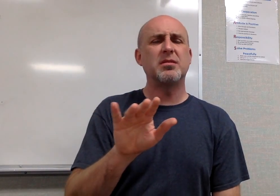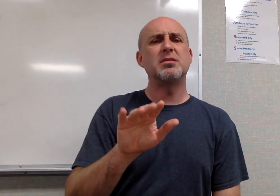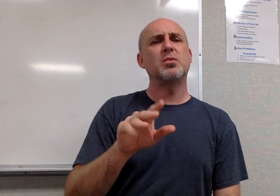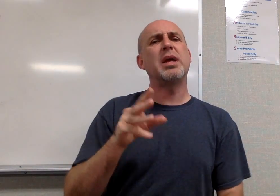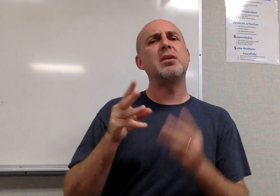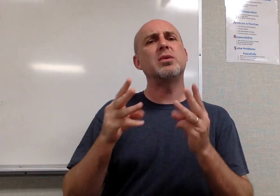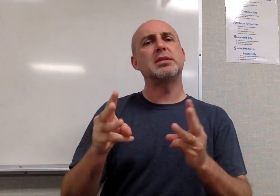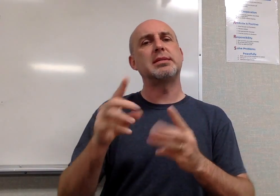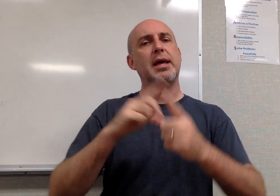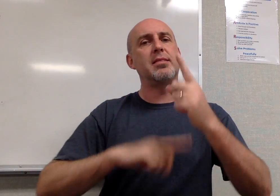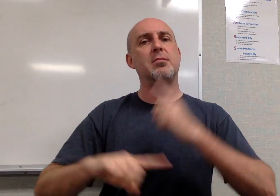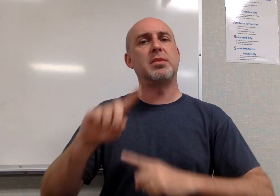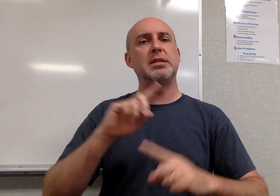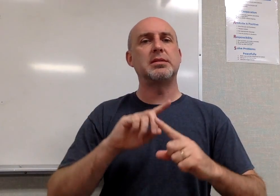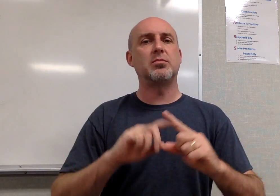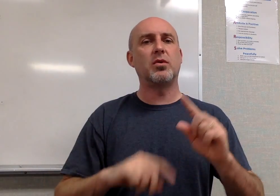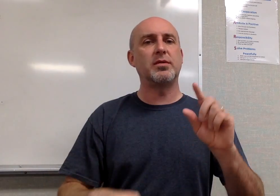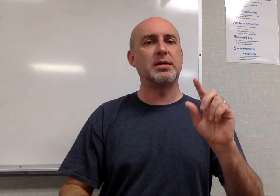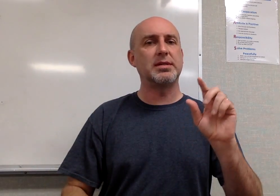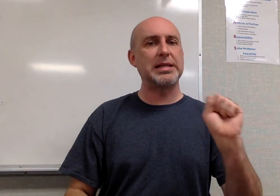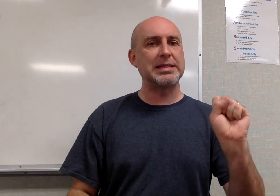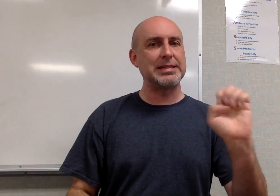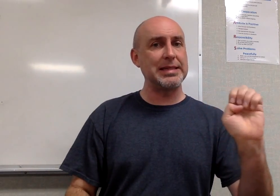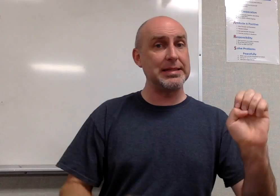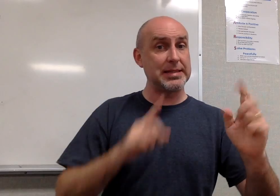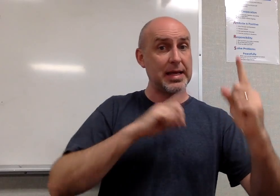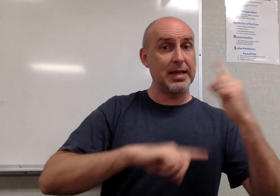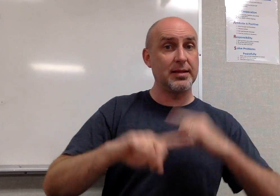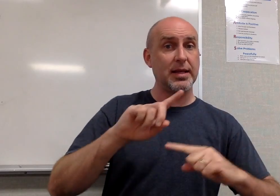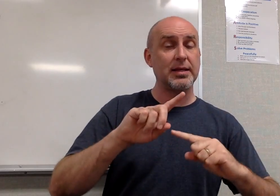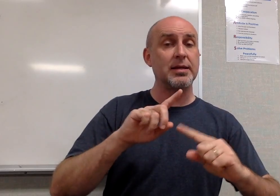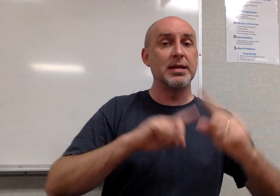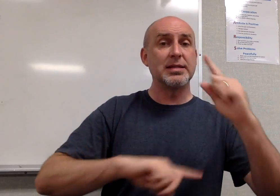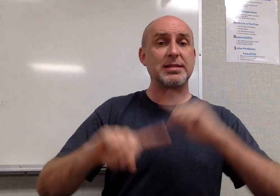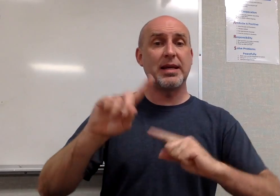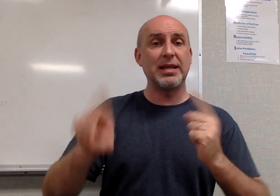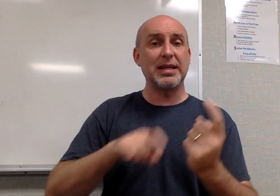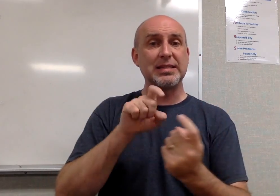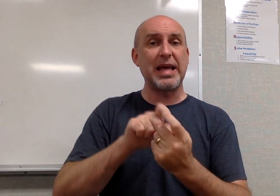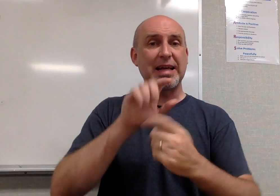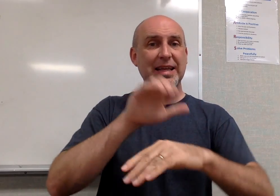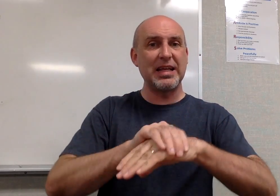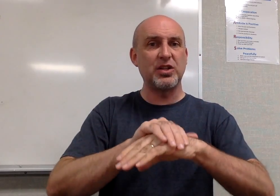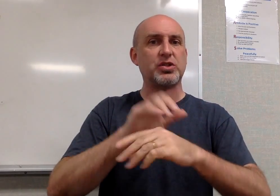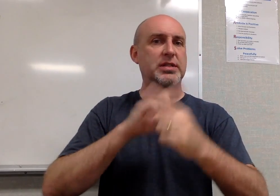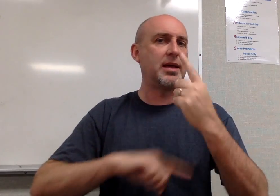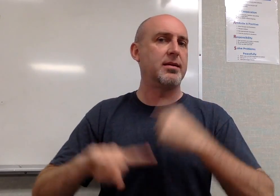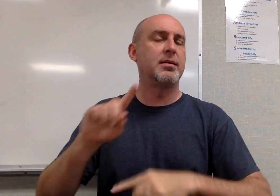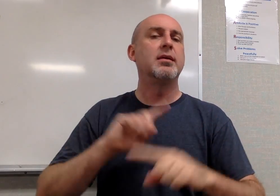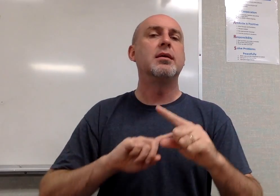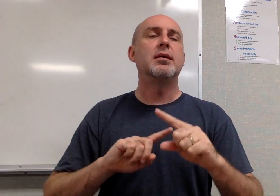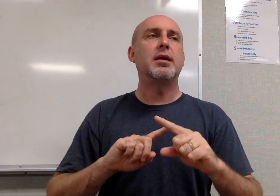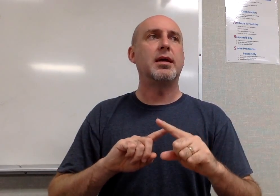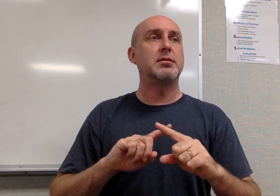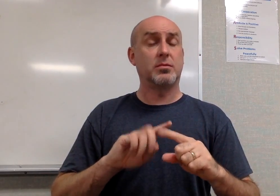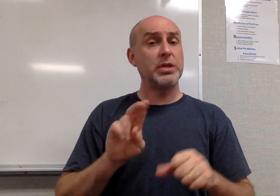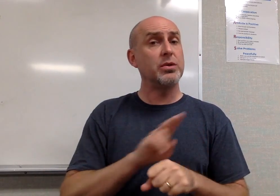There's a way you can sign them that's more of a C sign, like a signing exact English sign. And we use